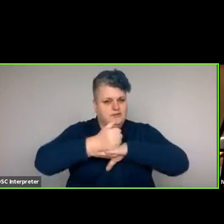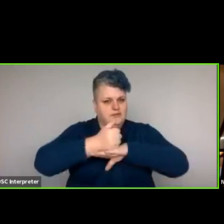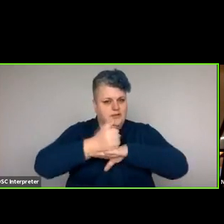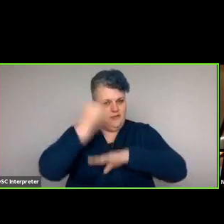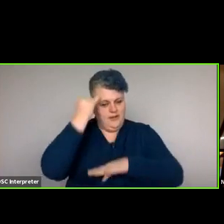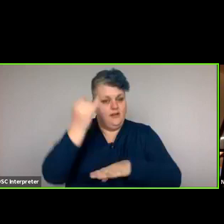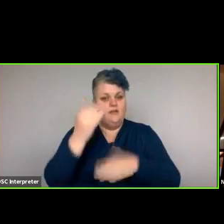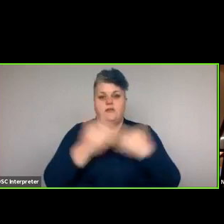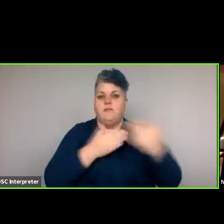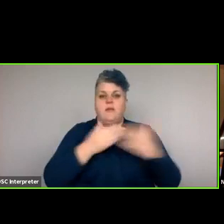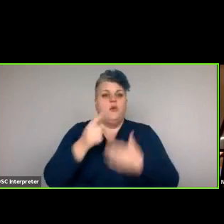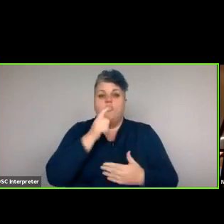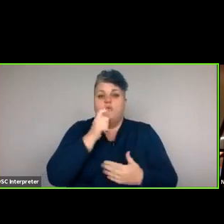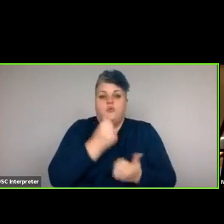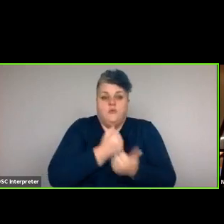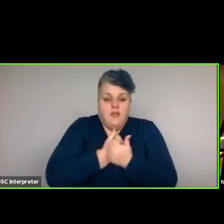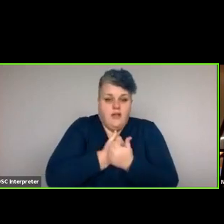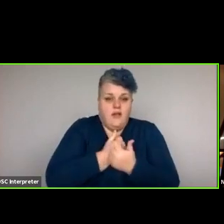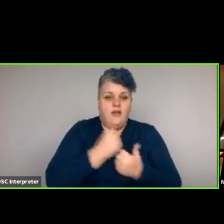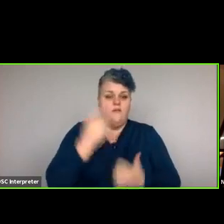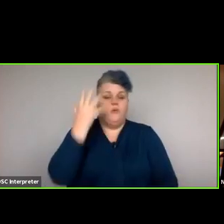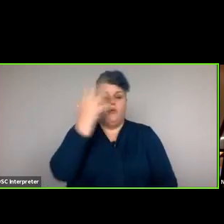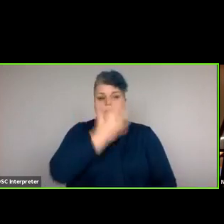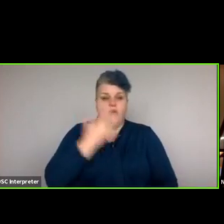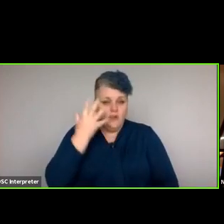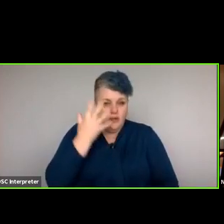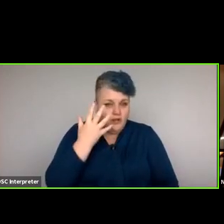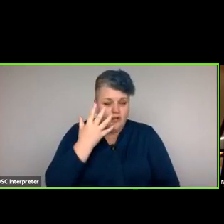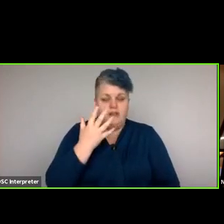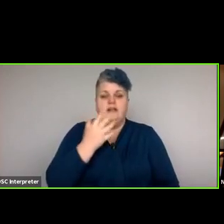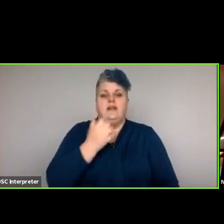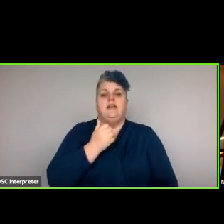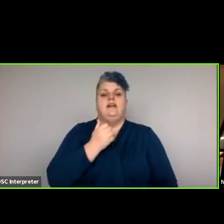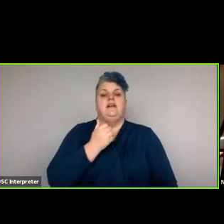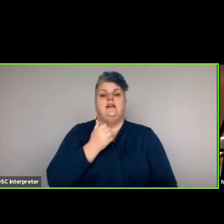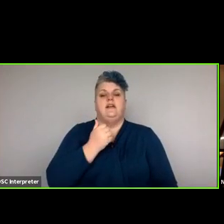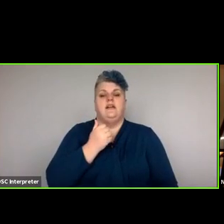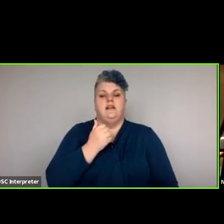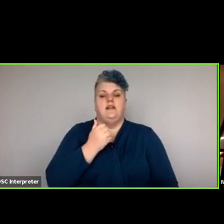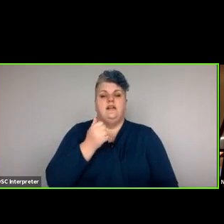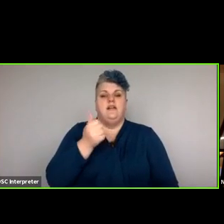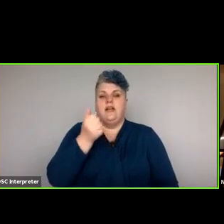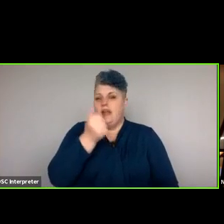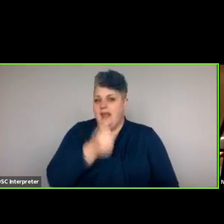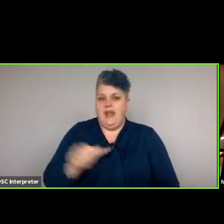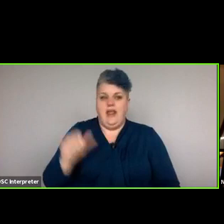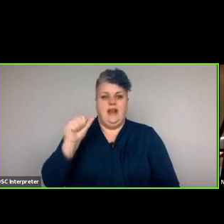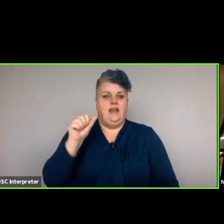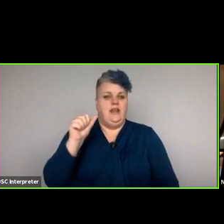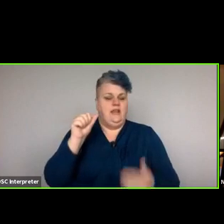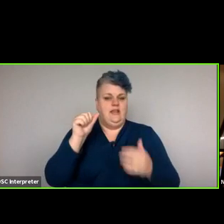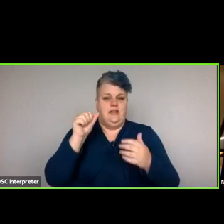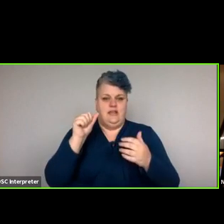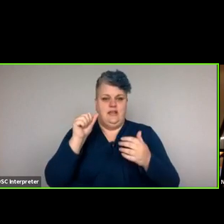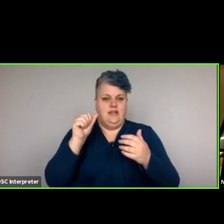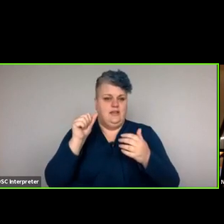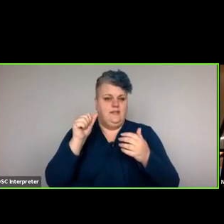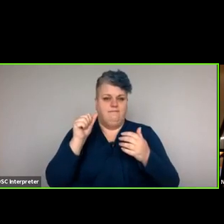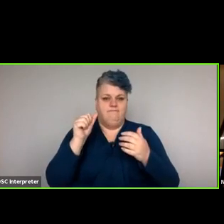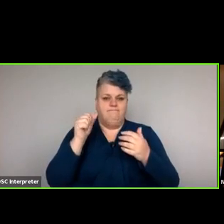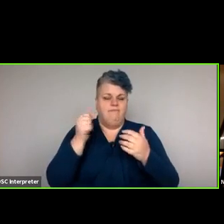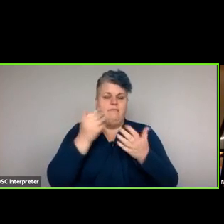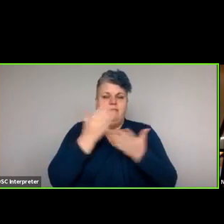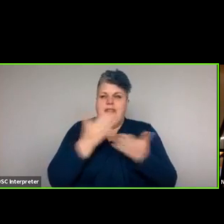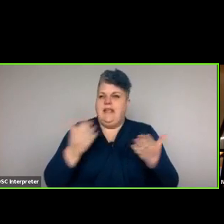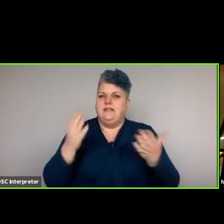you love, no matter what you look like, no matter any of these other factors that oftentimes